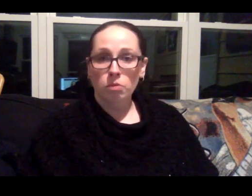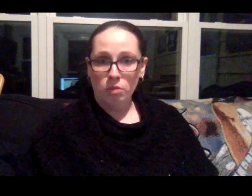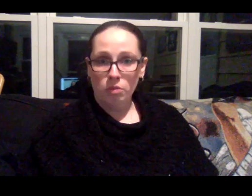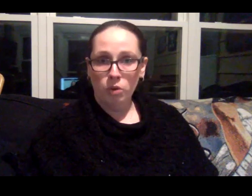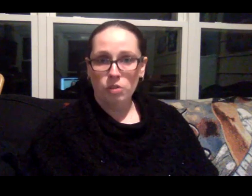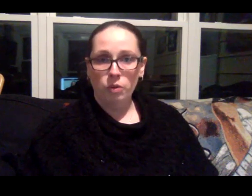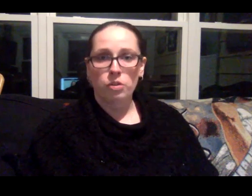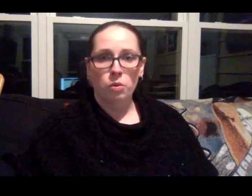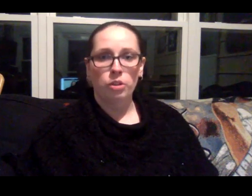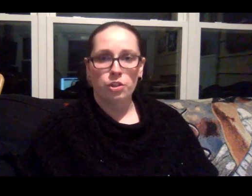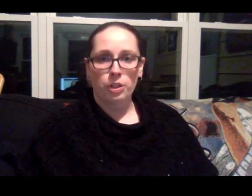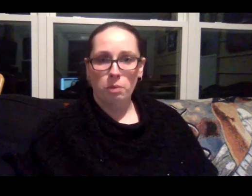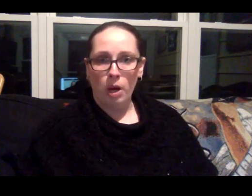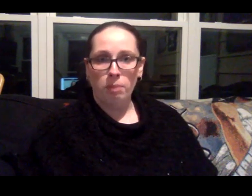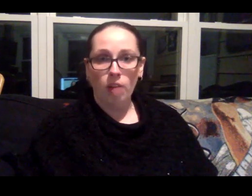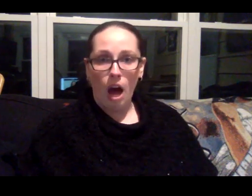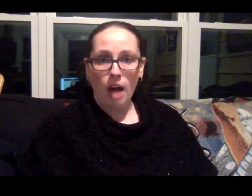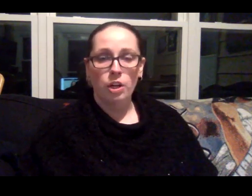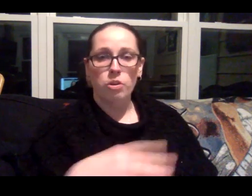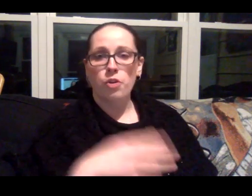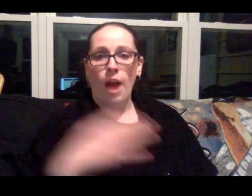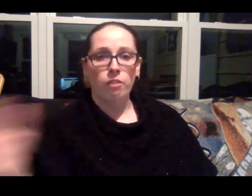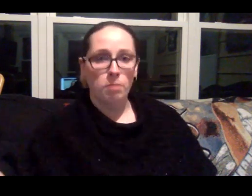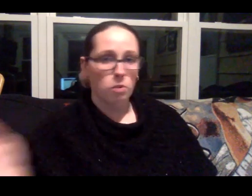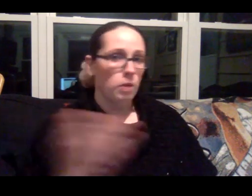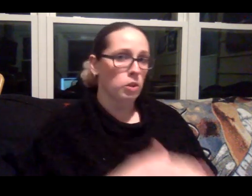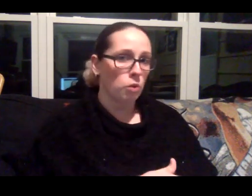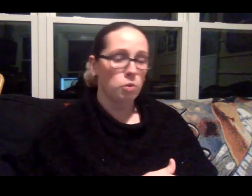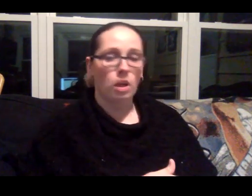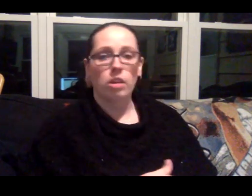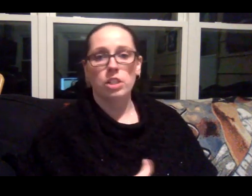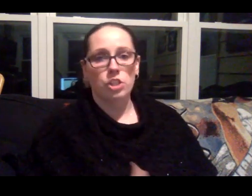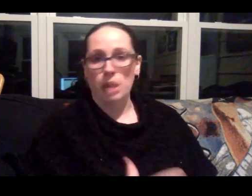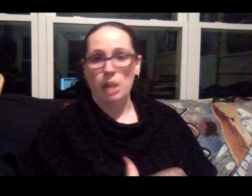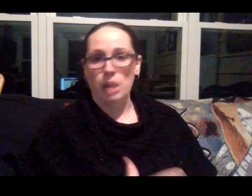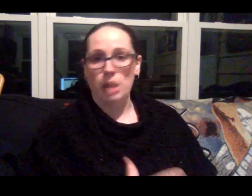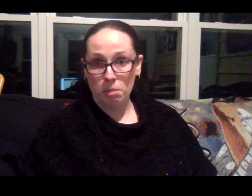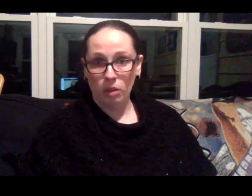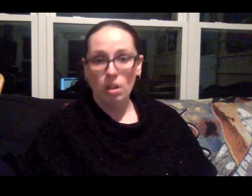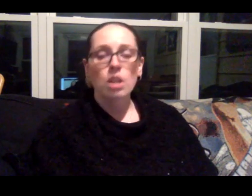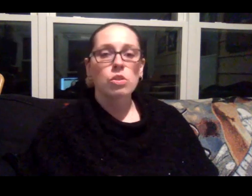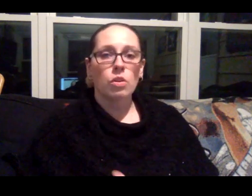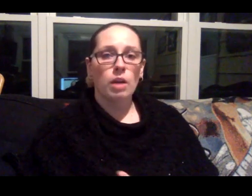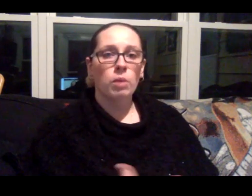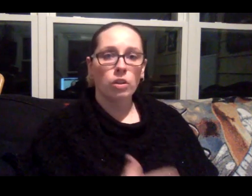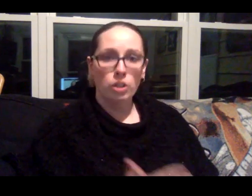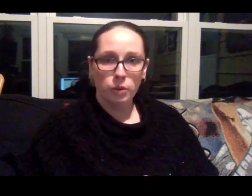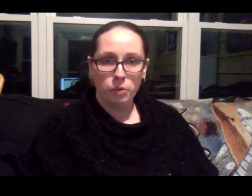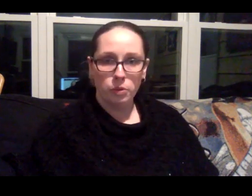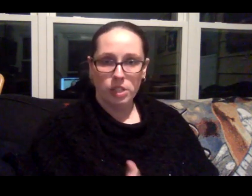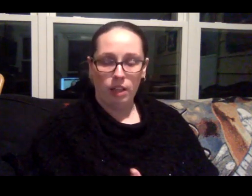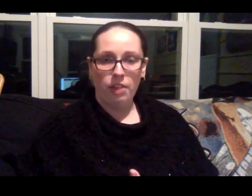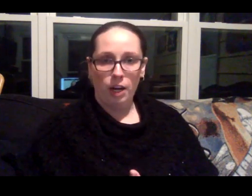rural, rural school, school districts were brought up a lot. You know, the travel between one school to another is just not possible. So they will